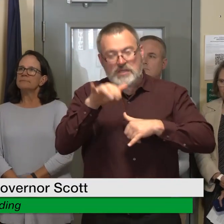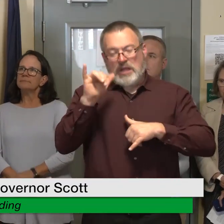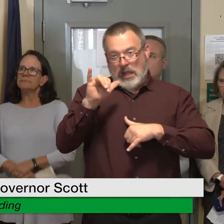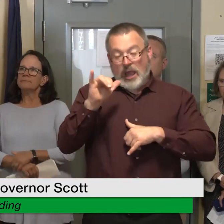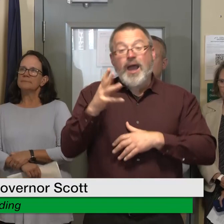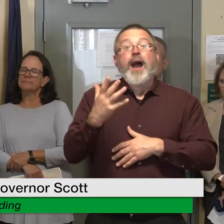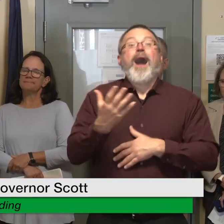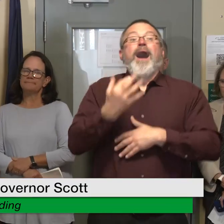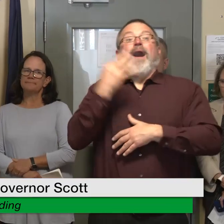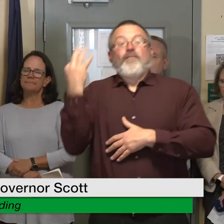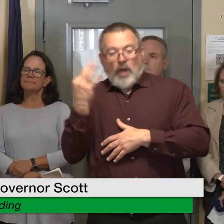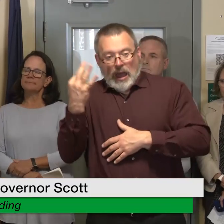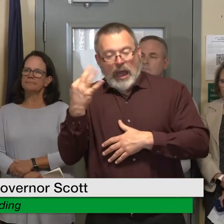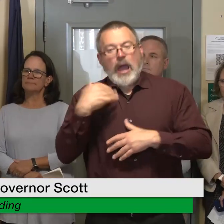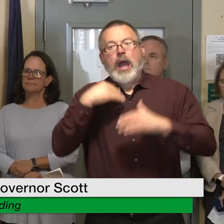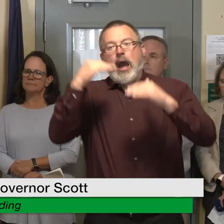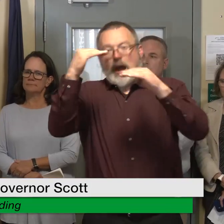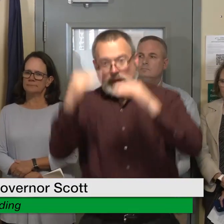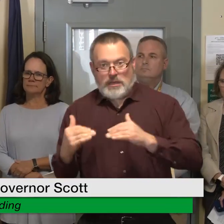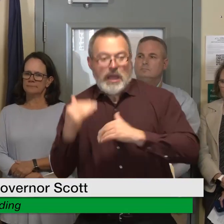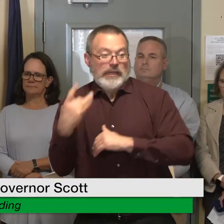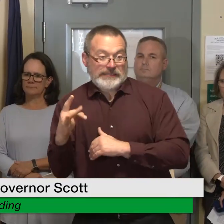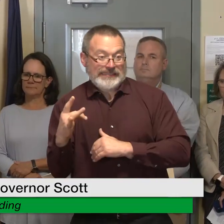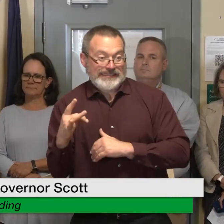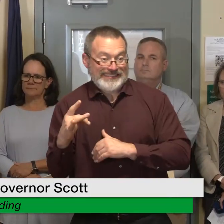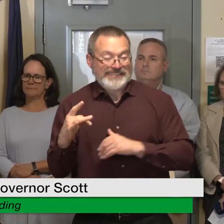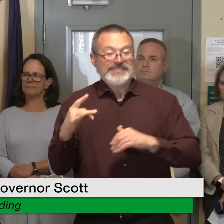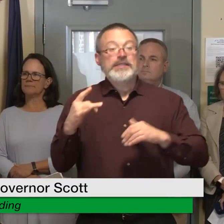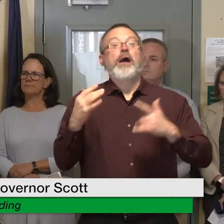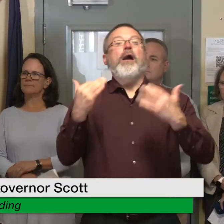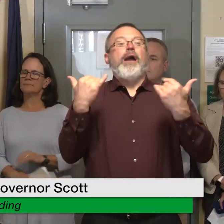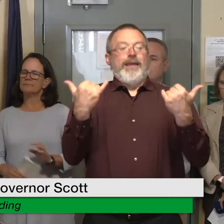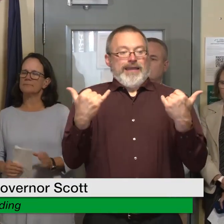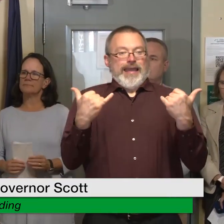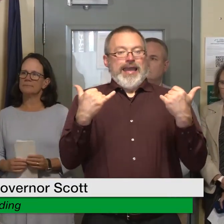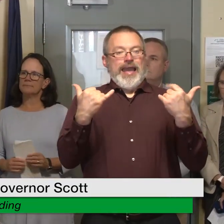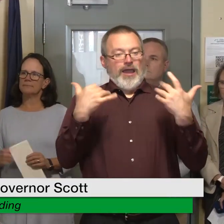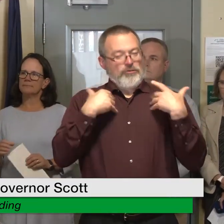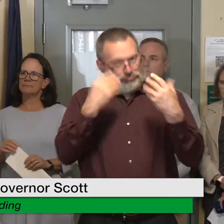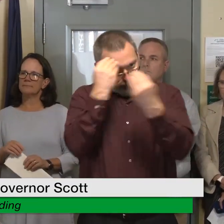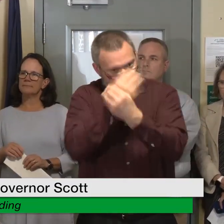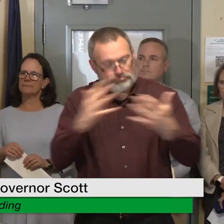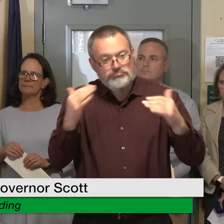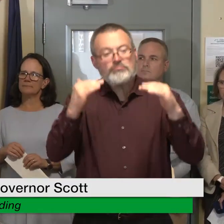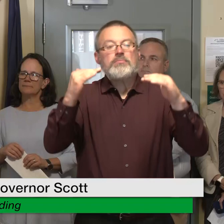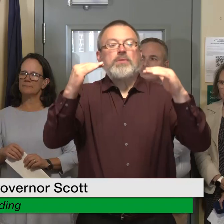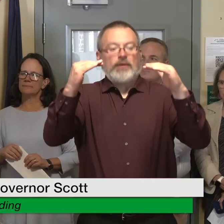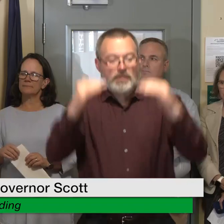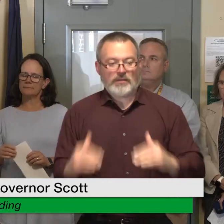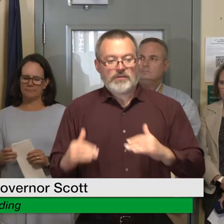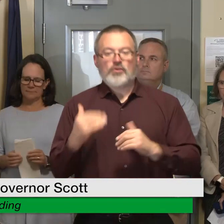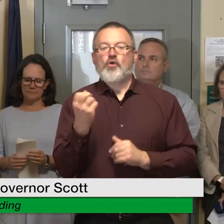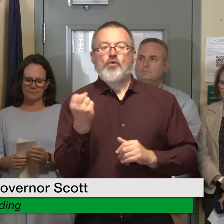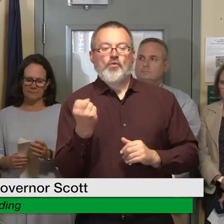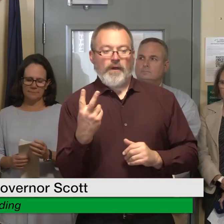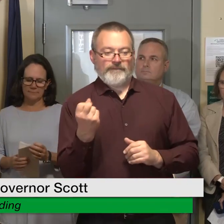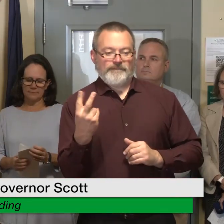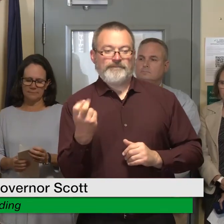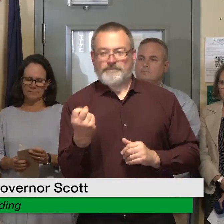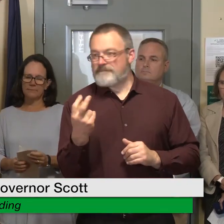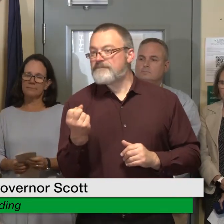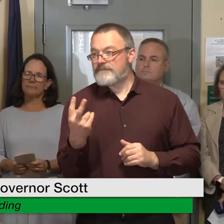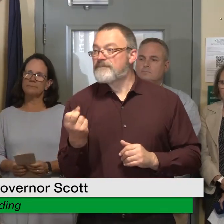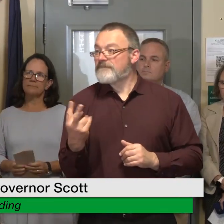were 18. This morning I am happy to report that that number is now down to